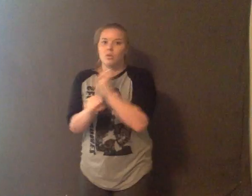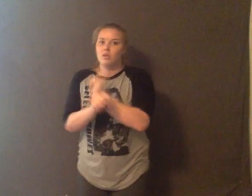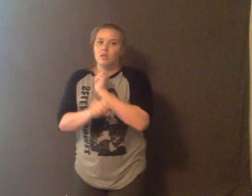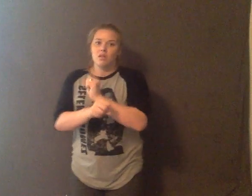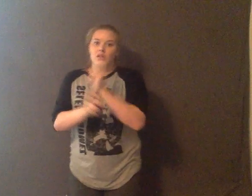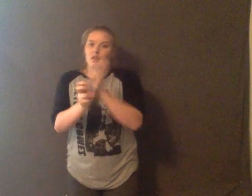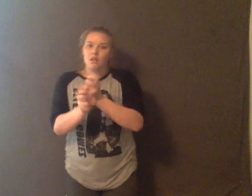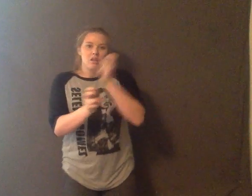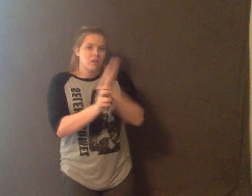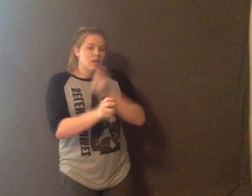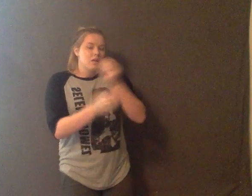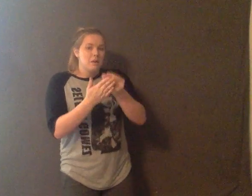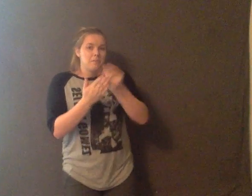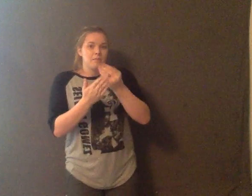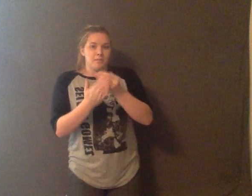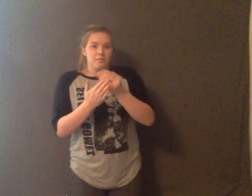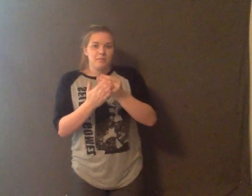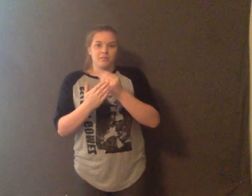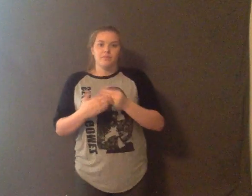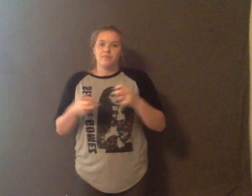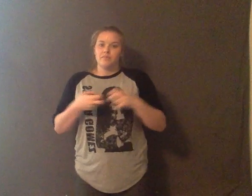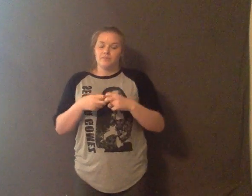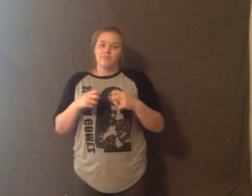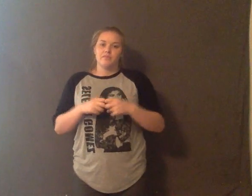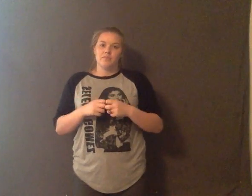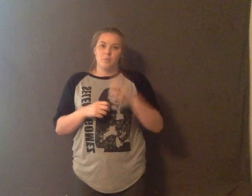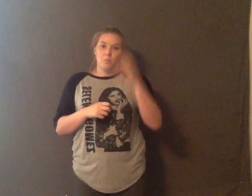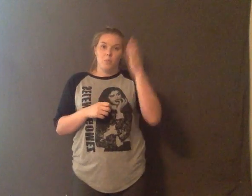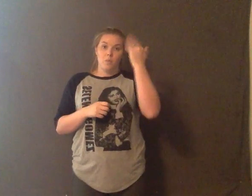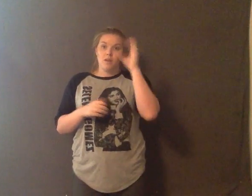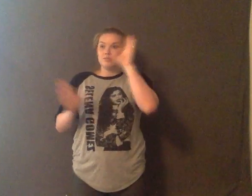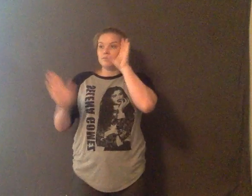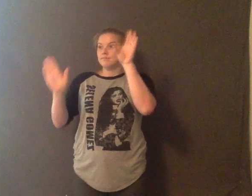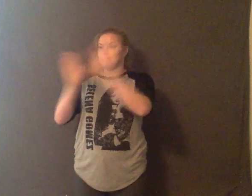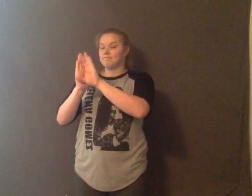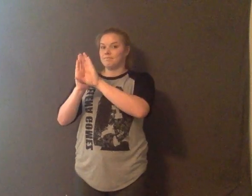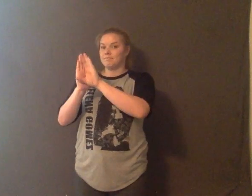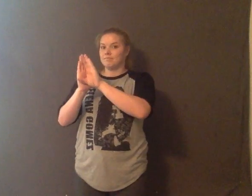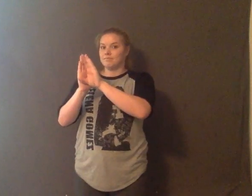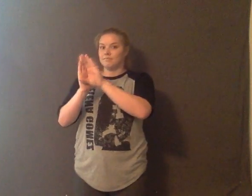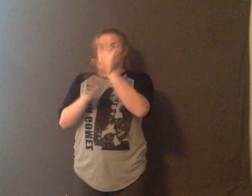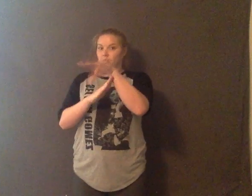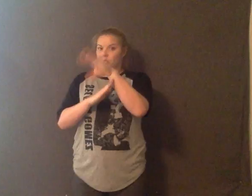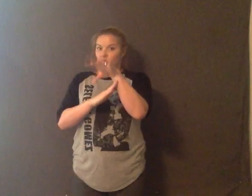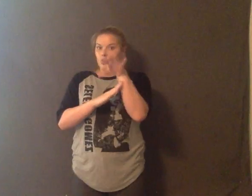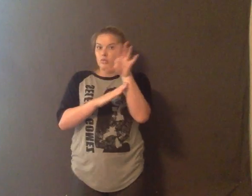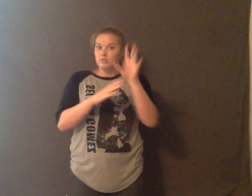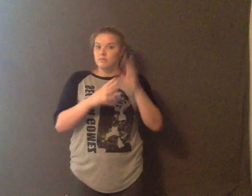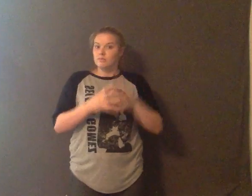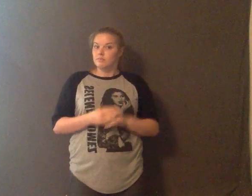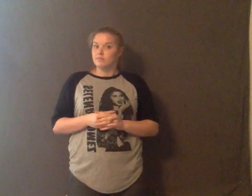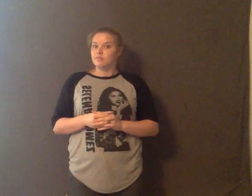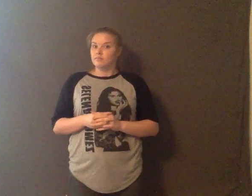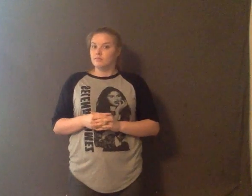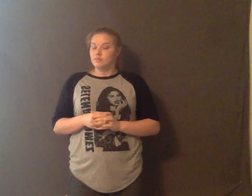much money to criminalize people for simply taking a picture, for simply recording what's going on inside of these facilities and making it known